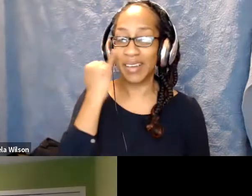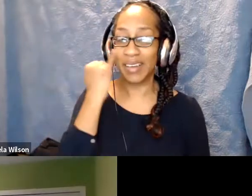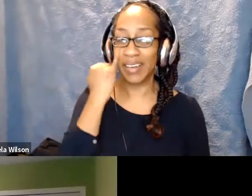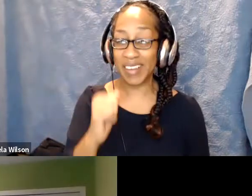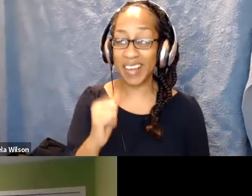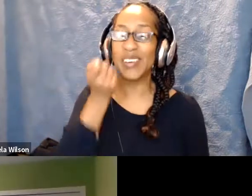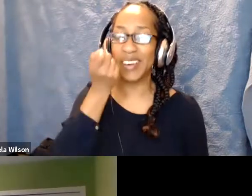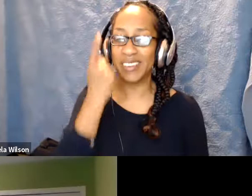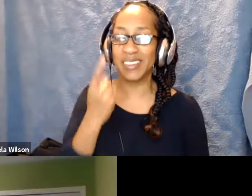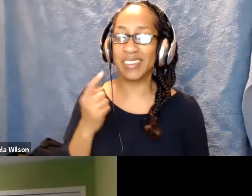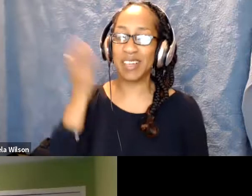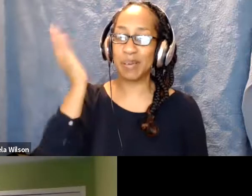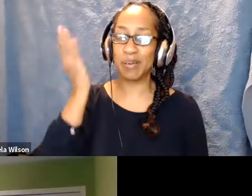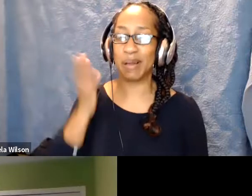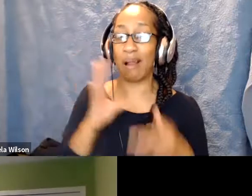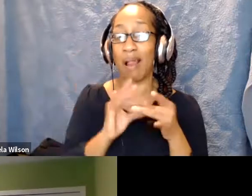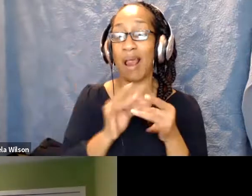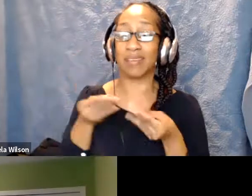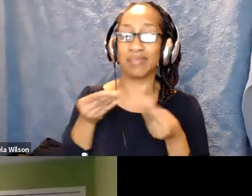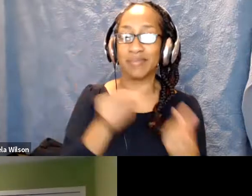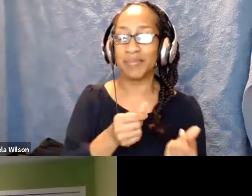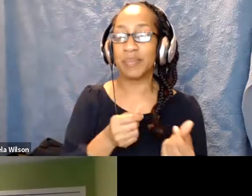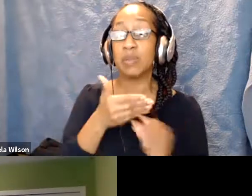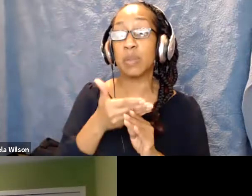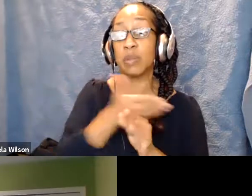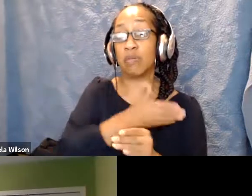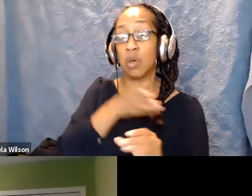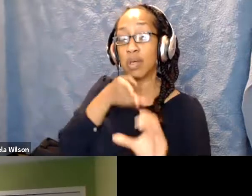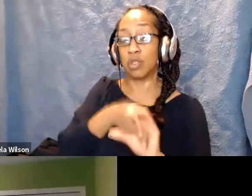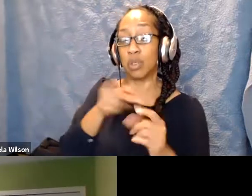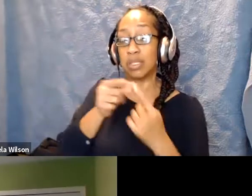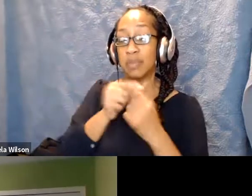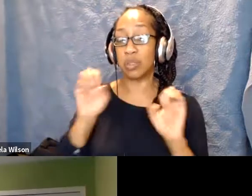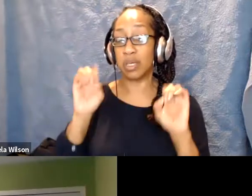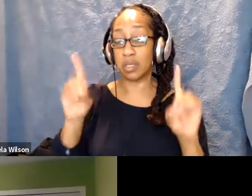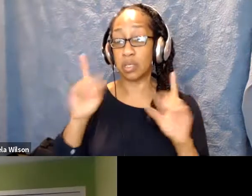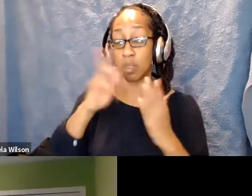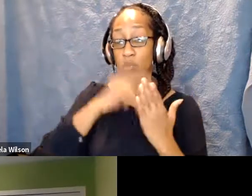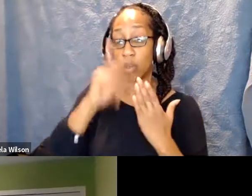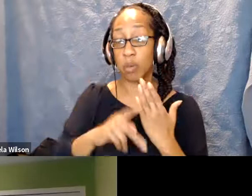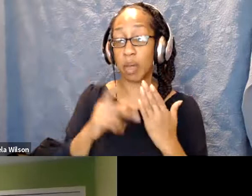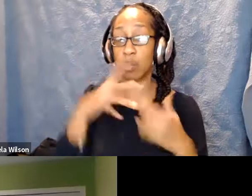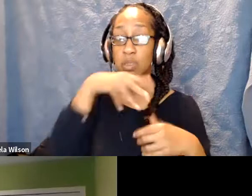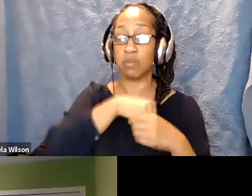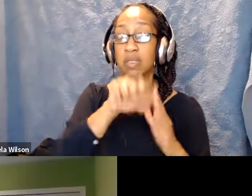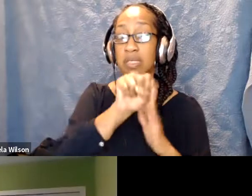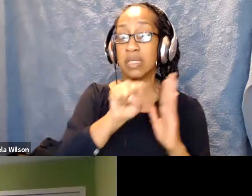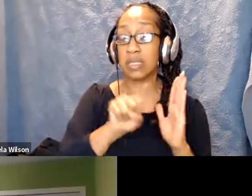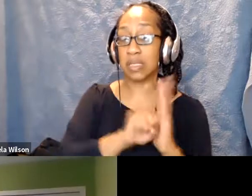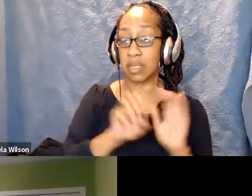But prior to coming to the Office of Special Education Programs, I was at the State Department of Education in Oregon.